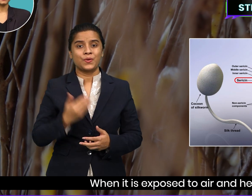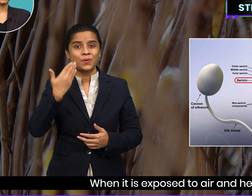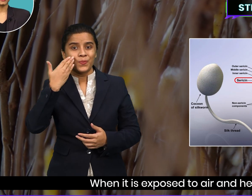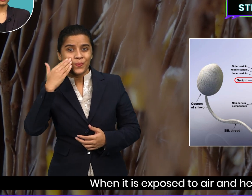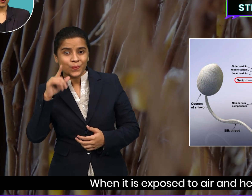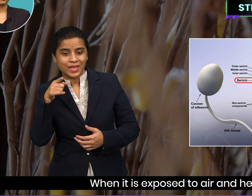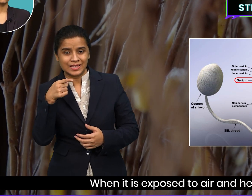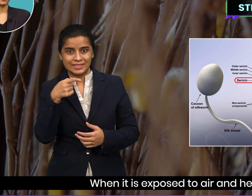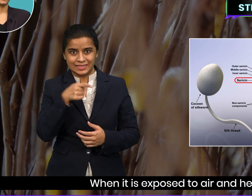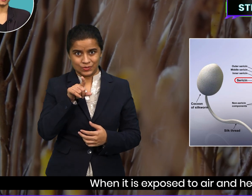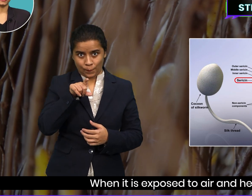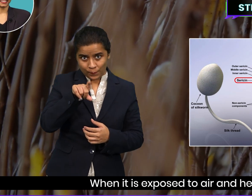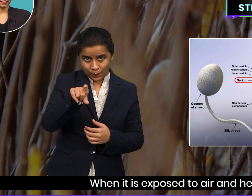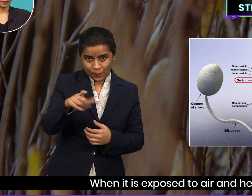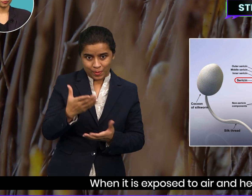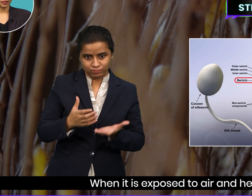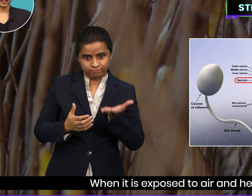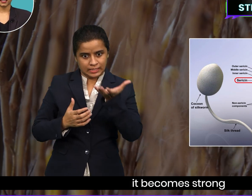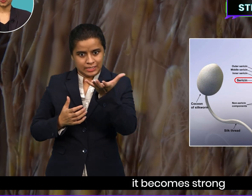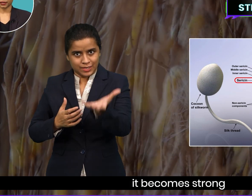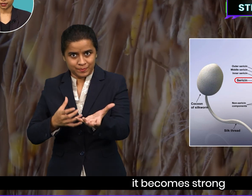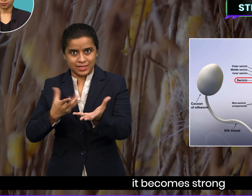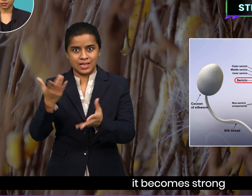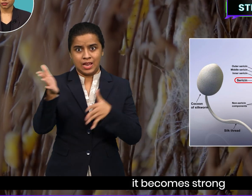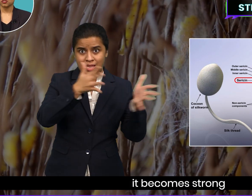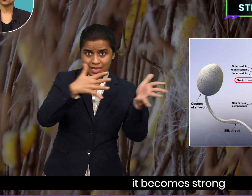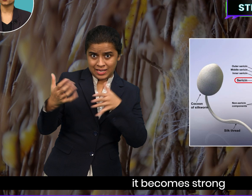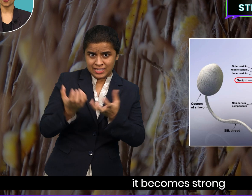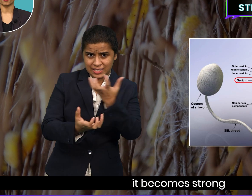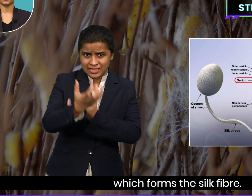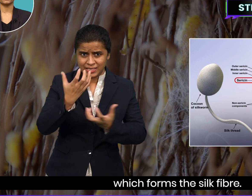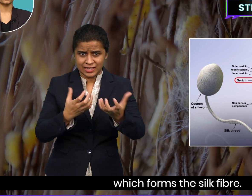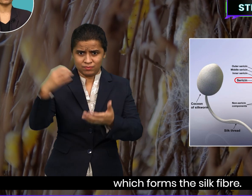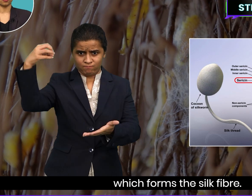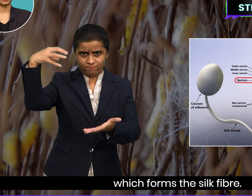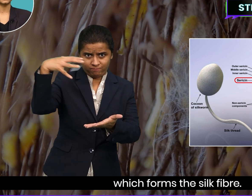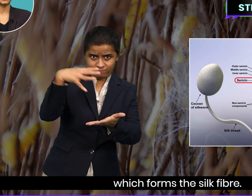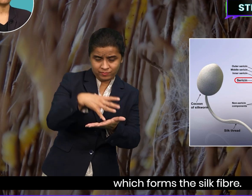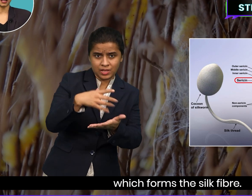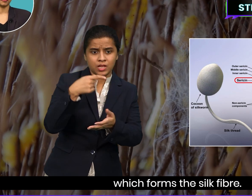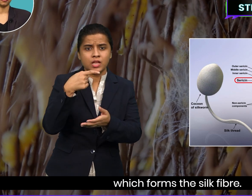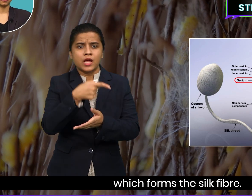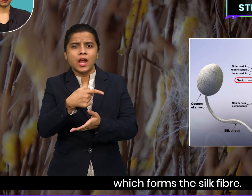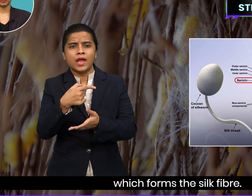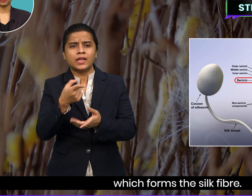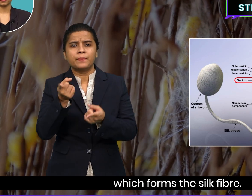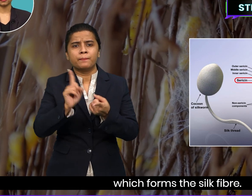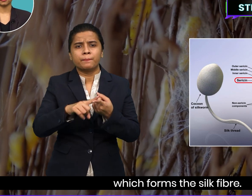When it is exposed to air and heat, it becomes strong, which forms the silk fiber.